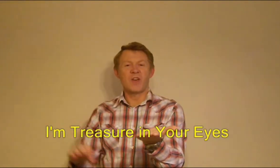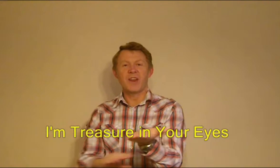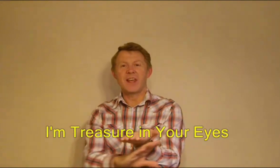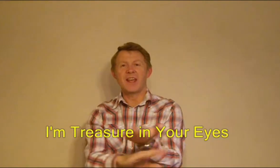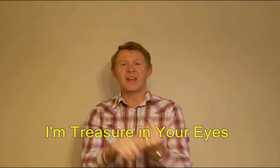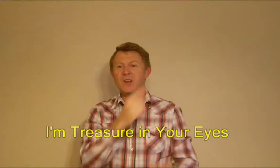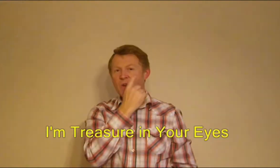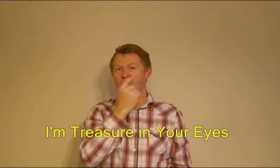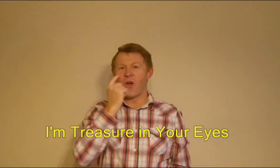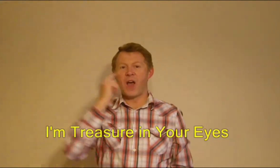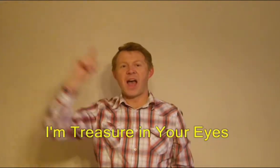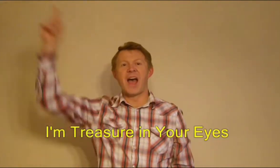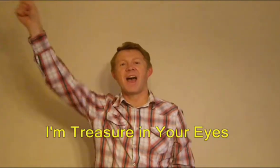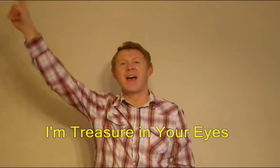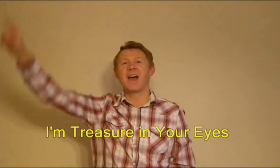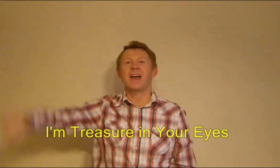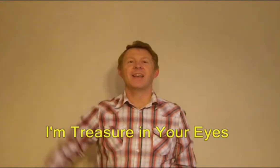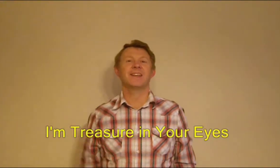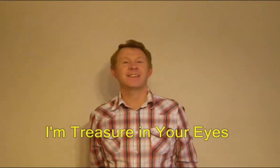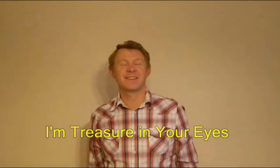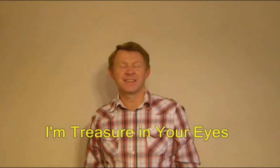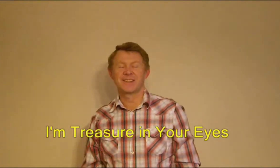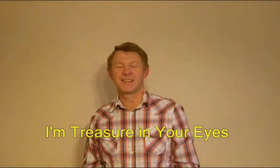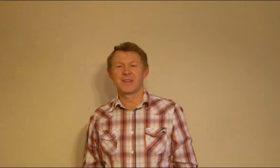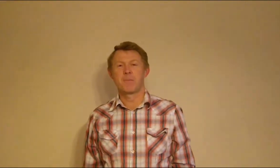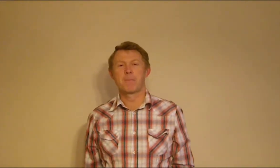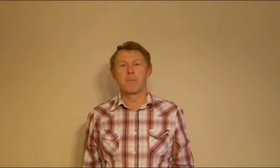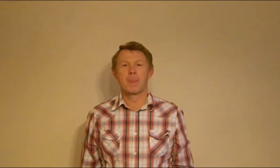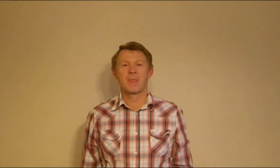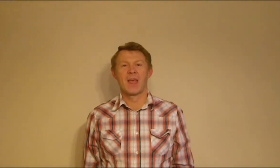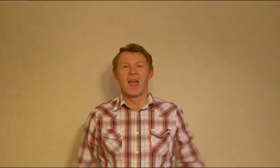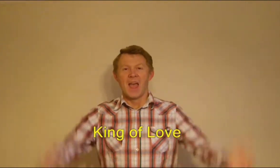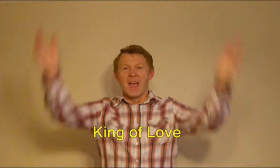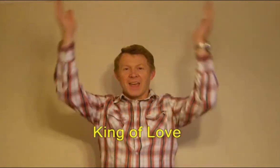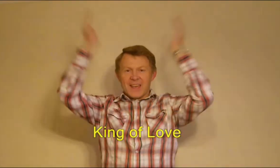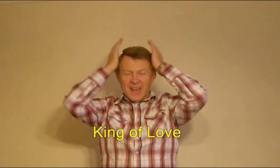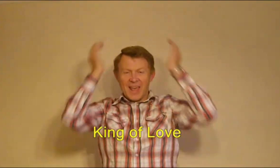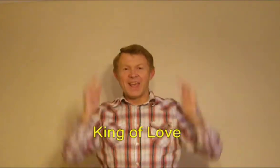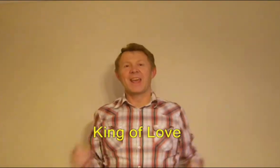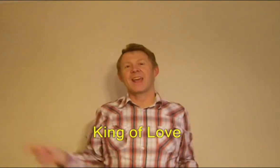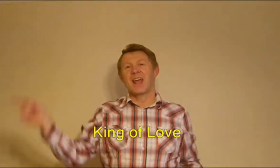Treasure in your eyes. Oh, King.